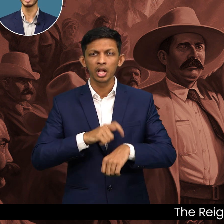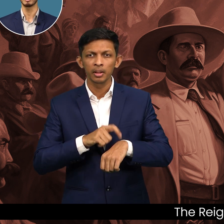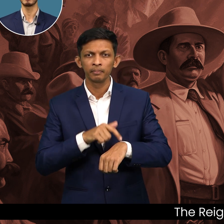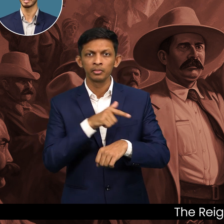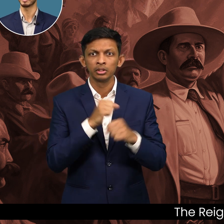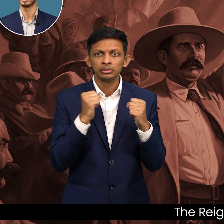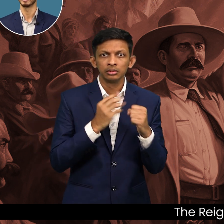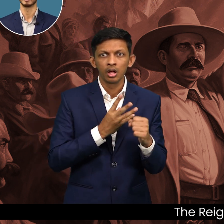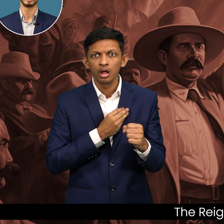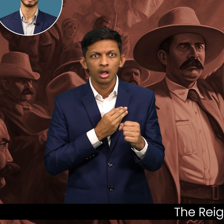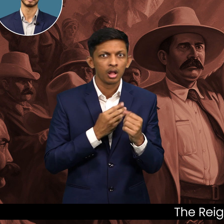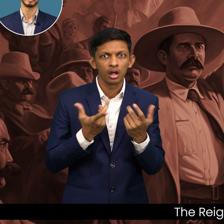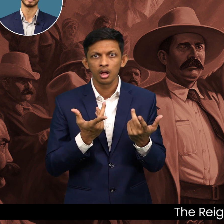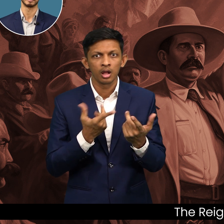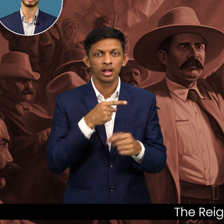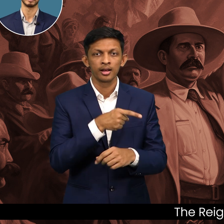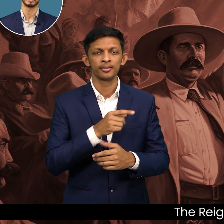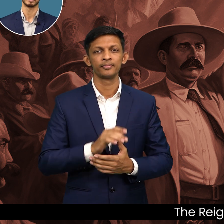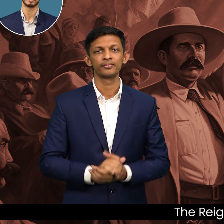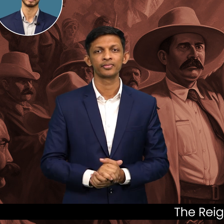the reign of terror,